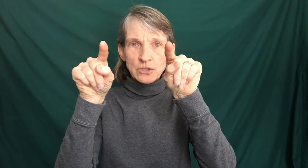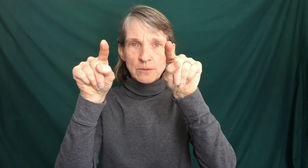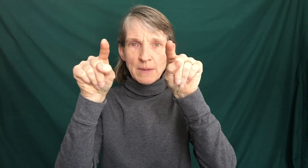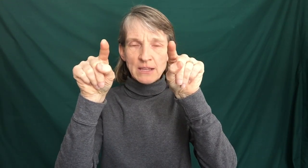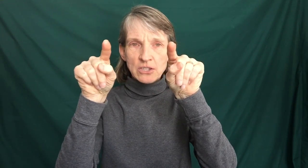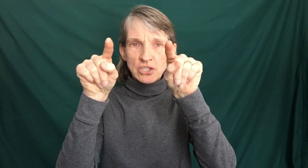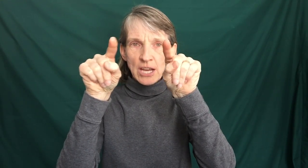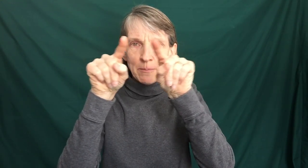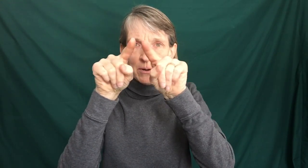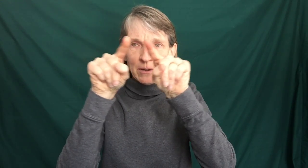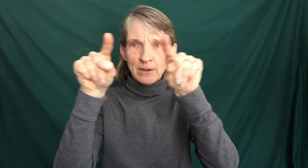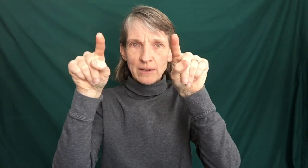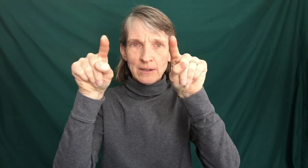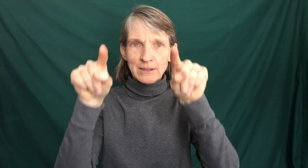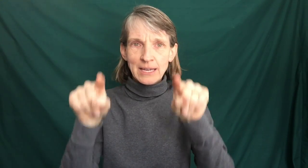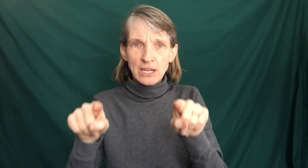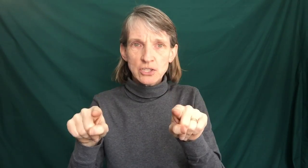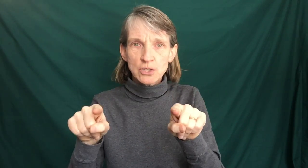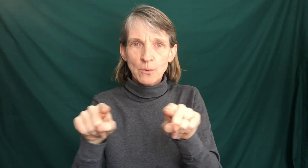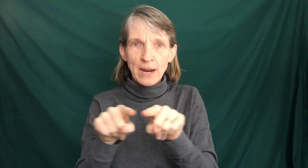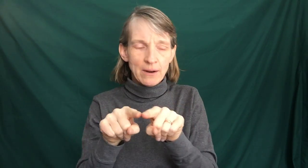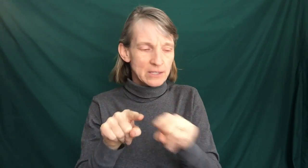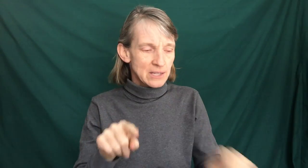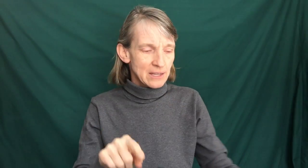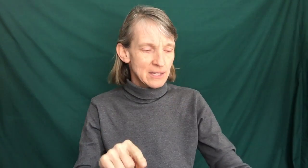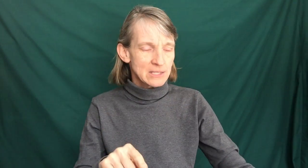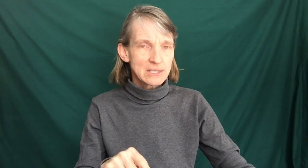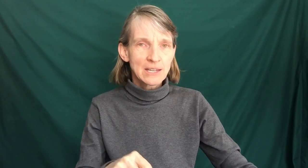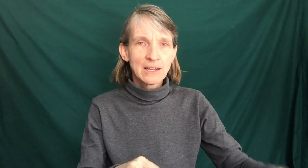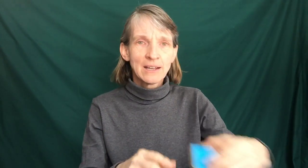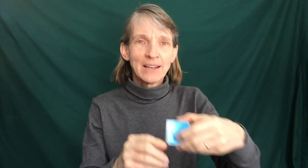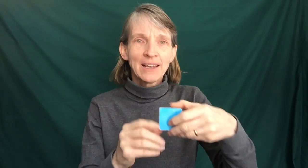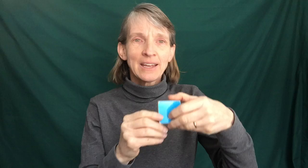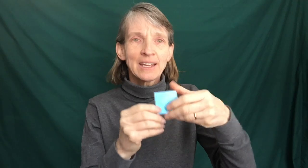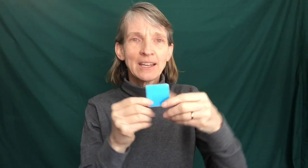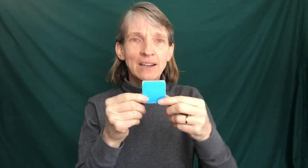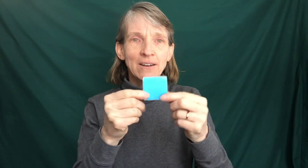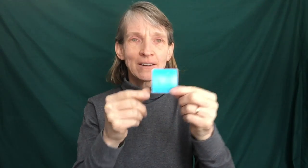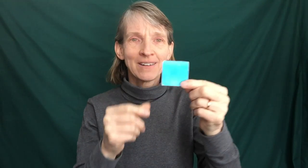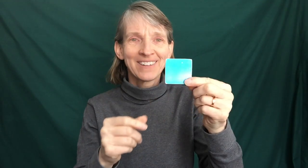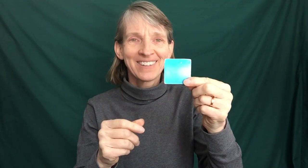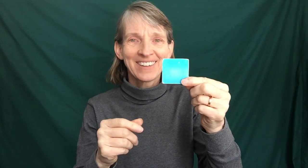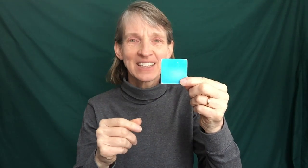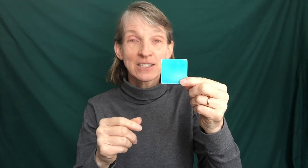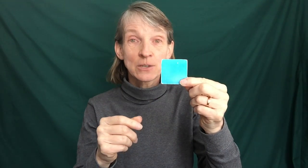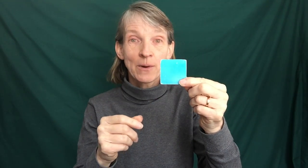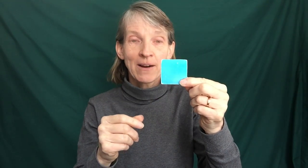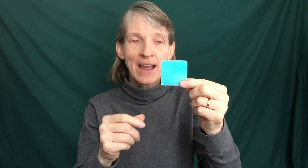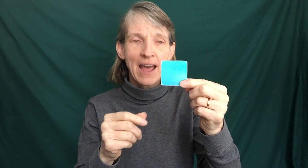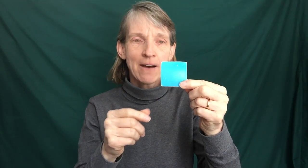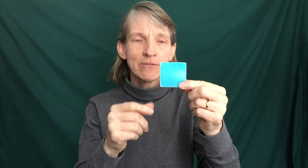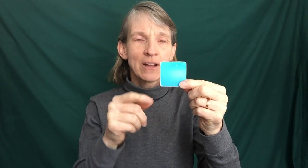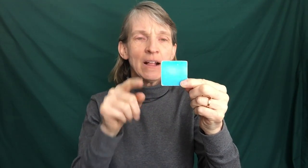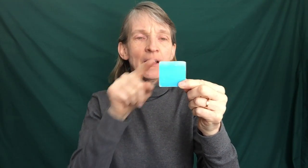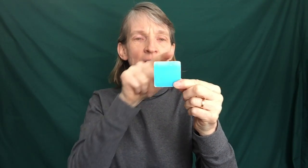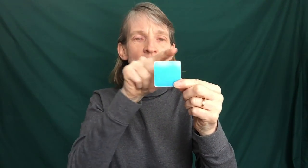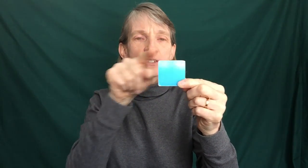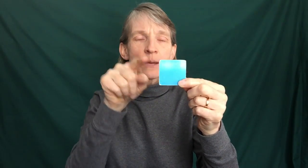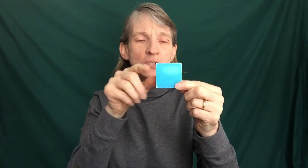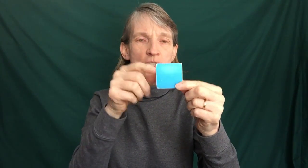just make the shape like a square is like this. Here is a square I have, and you see I'm just